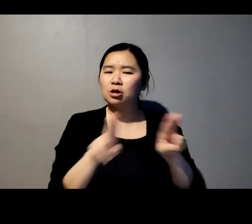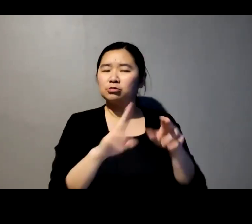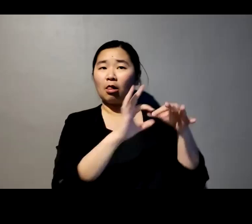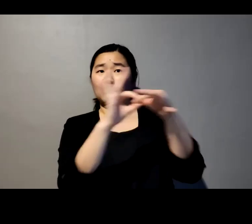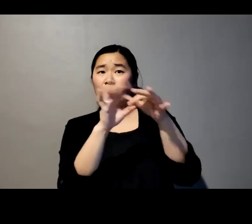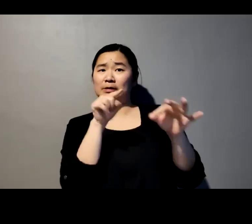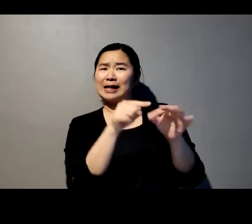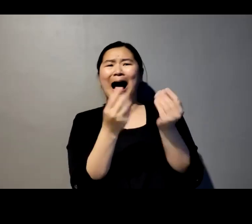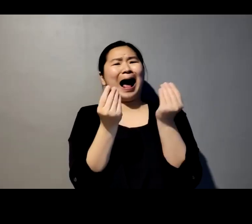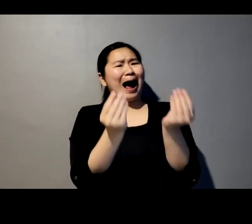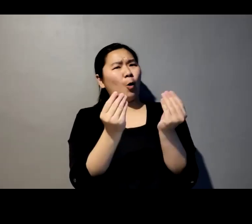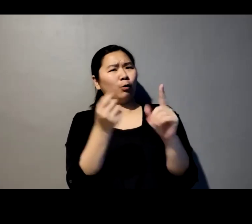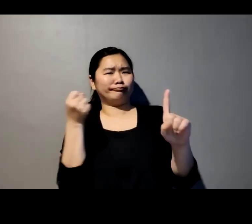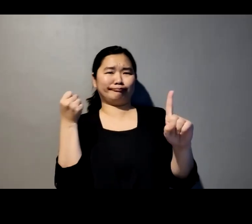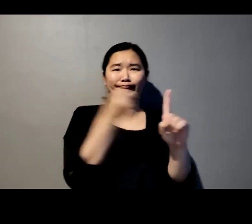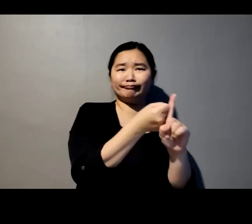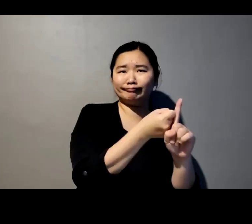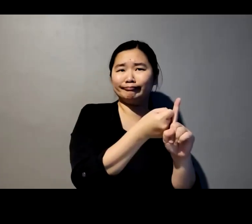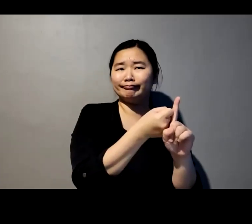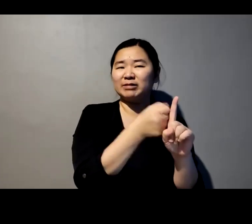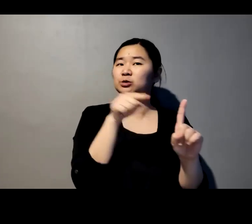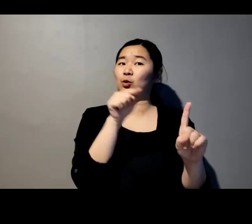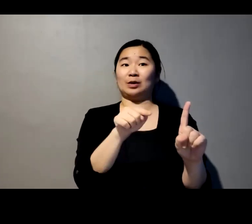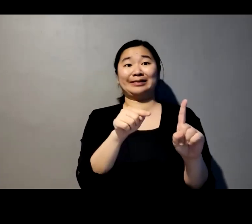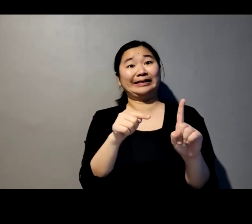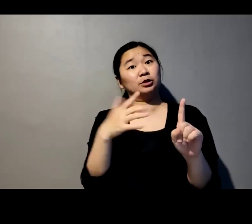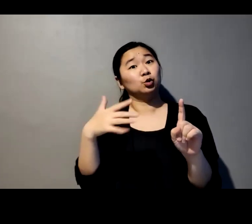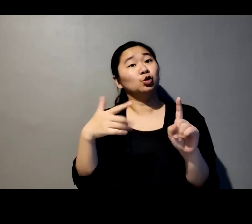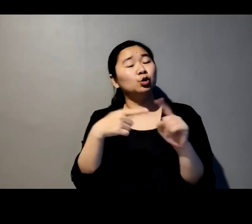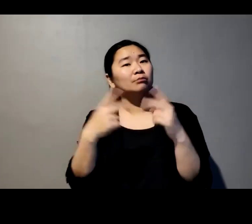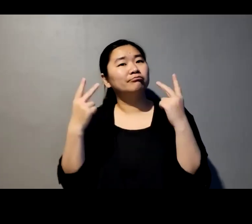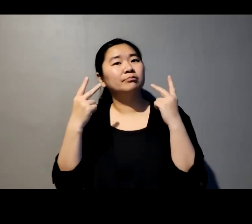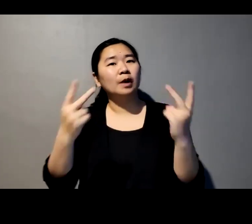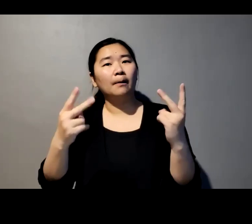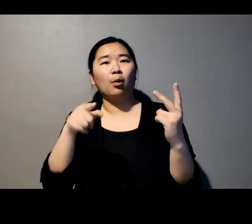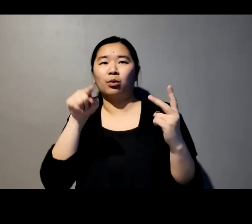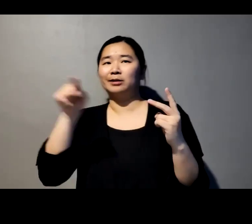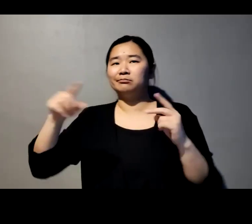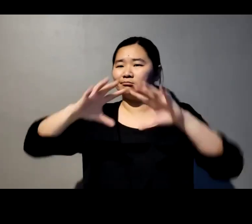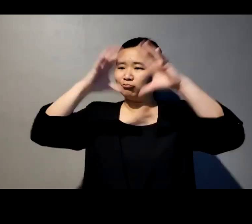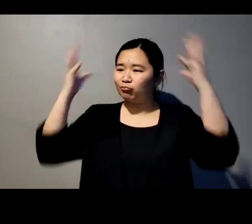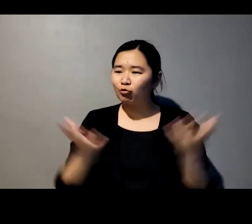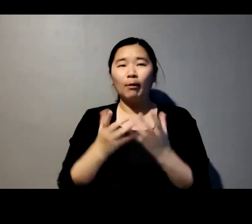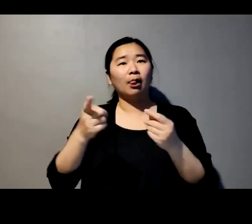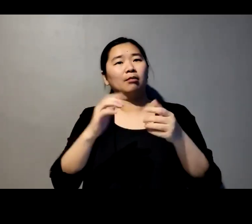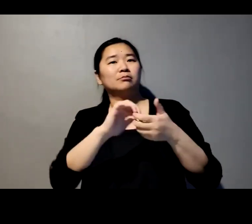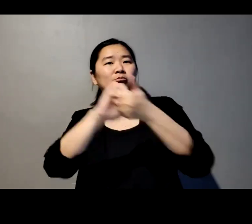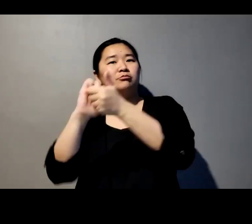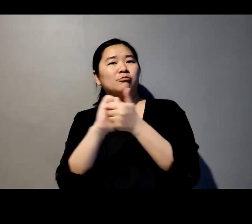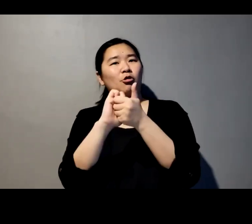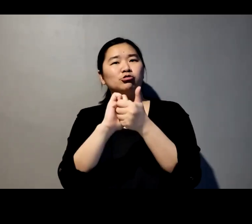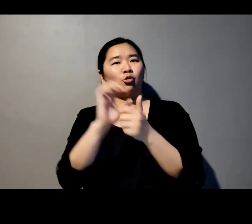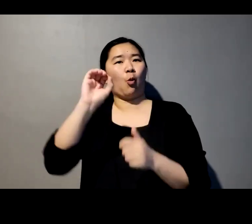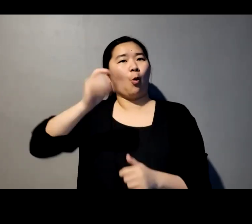from regional organizations, and I think there's a lot that countries with similar legal systems can learn from